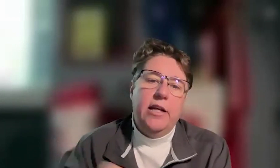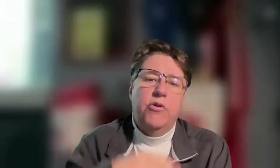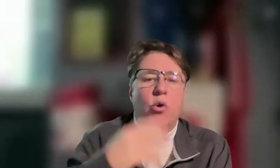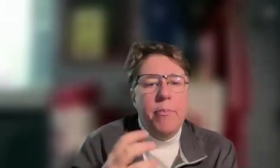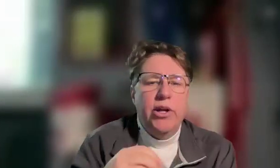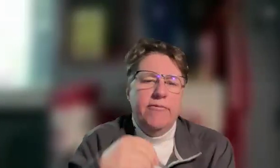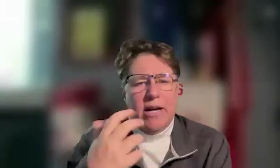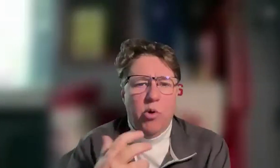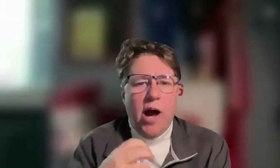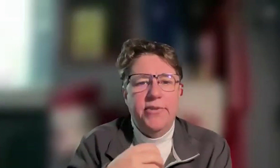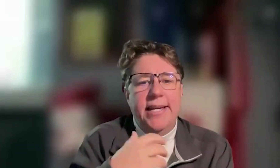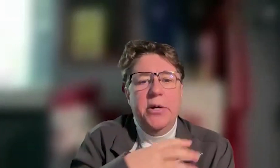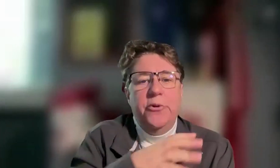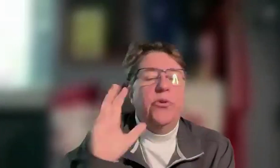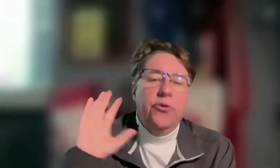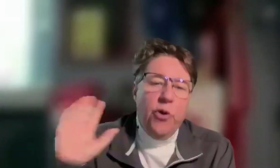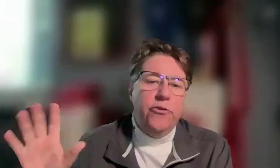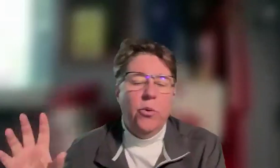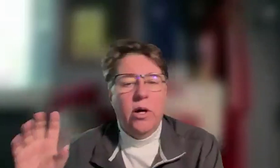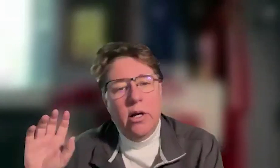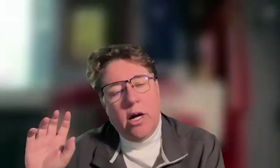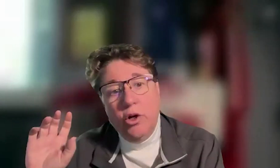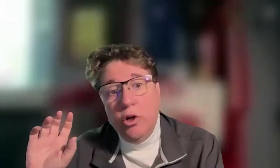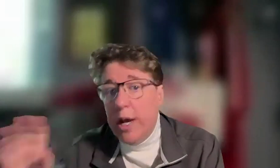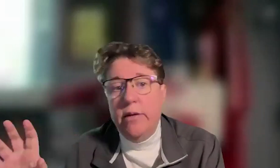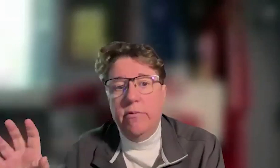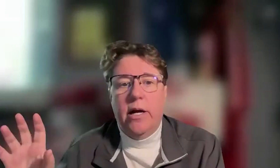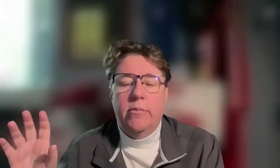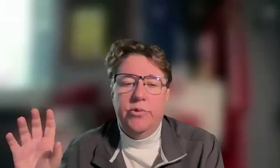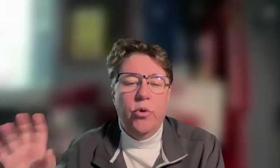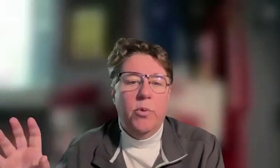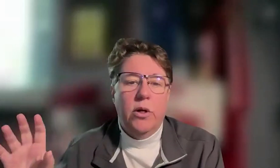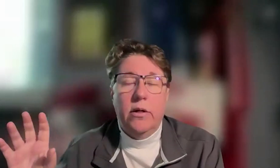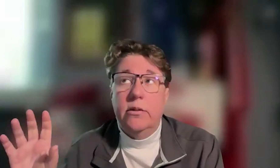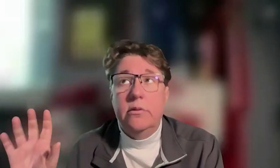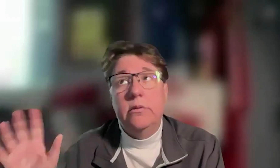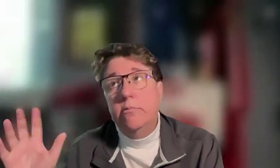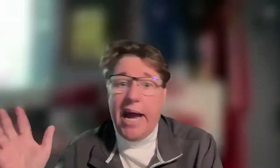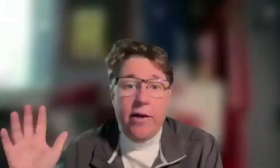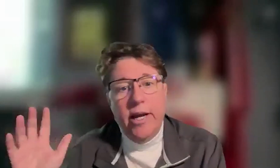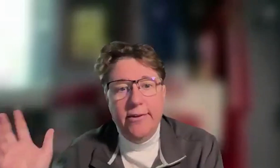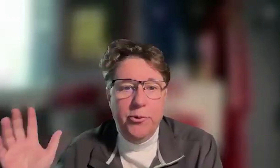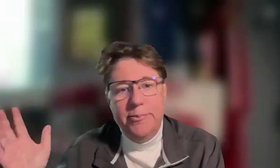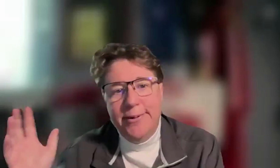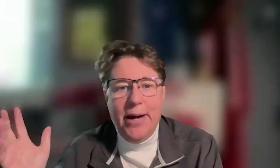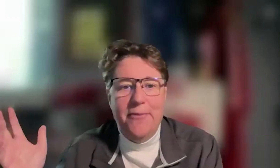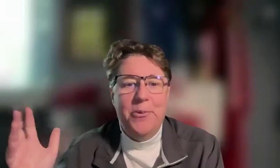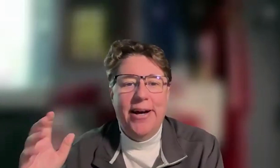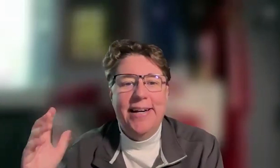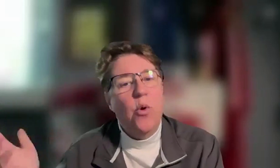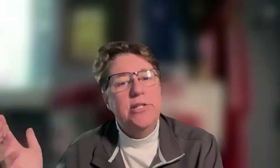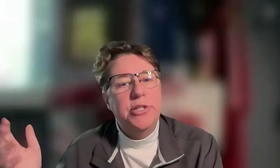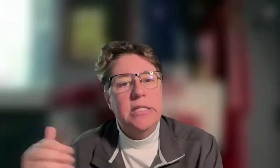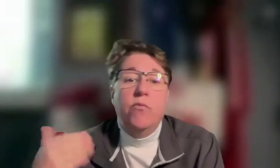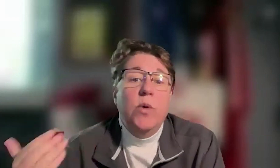with this idea of cooperative, nonprofit. So there's also a great toolbook, pathway, toolbook, however